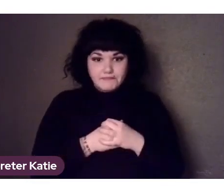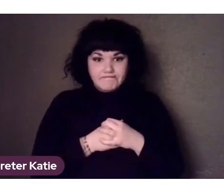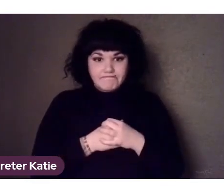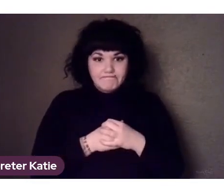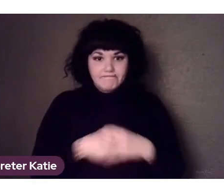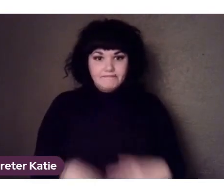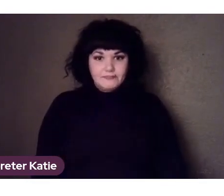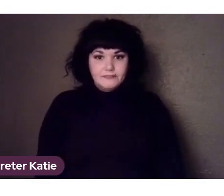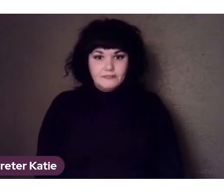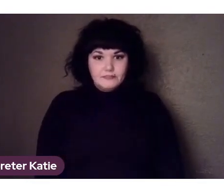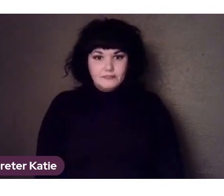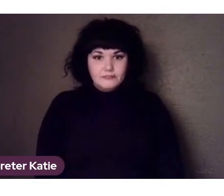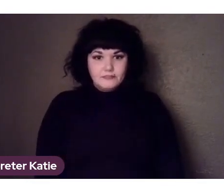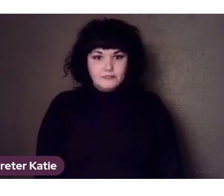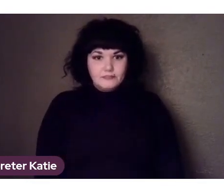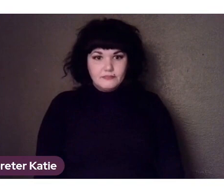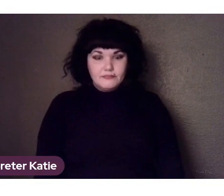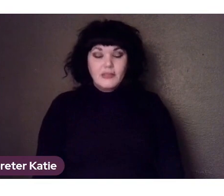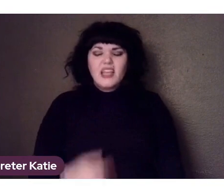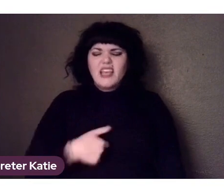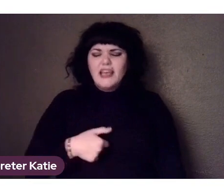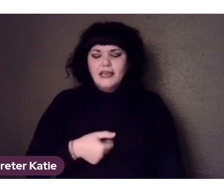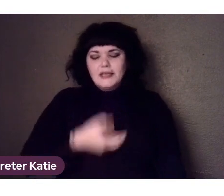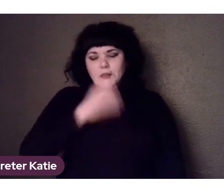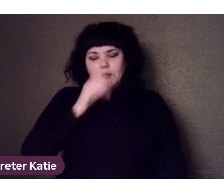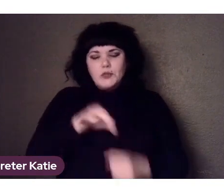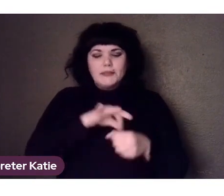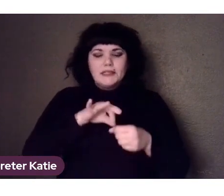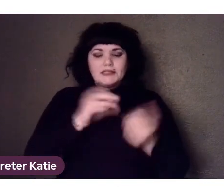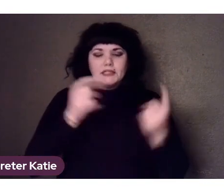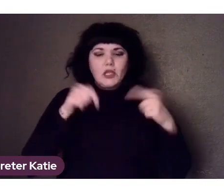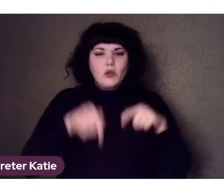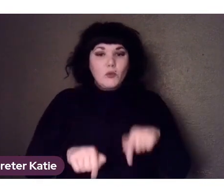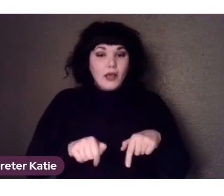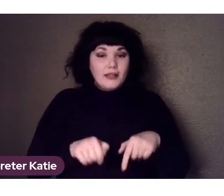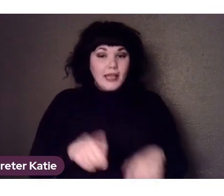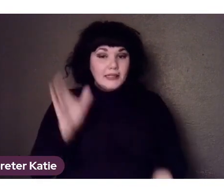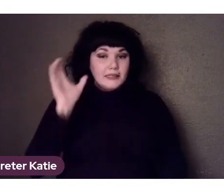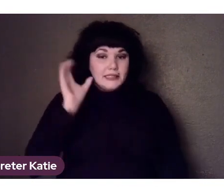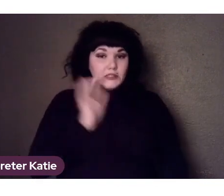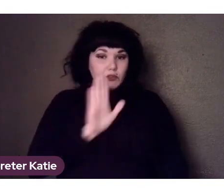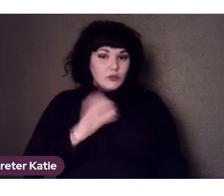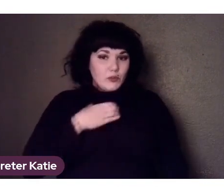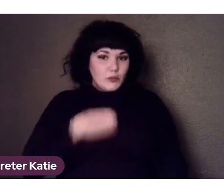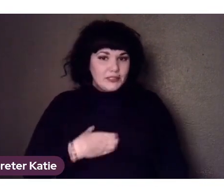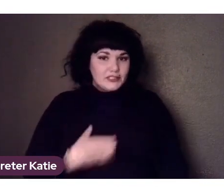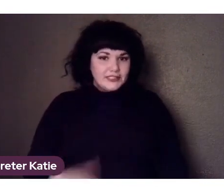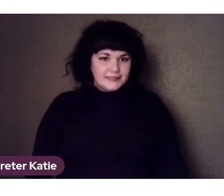I'm gonna drink my tea while I listen to your wishes.